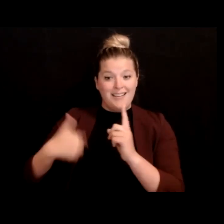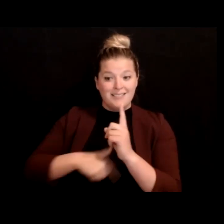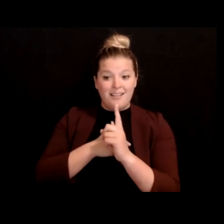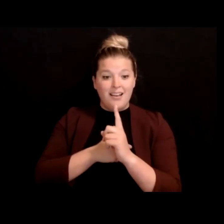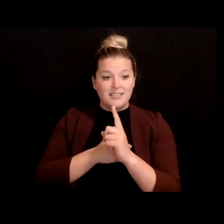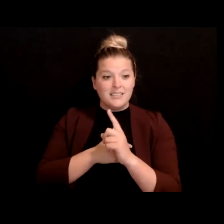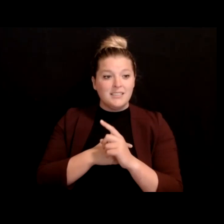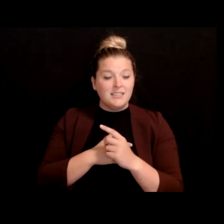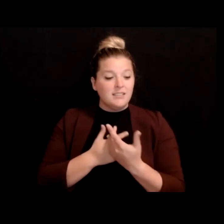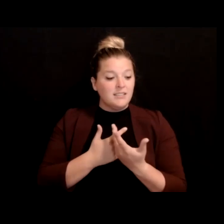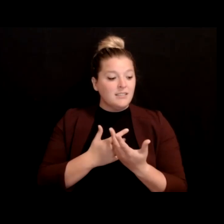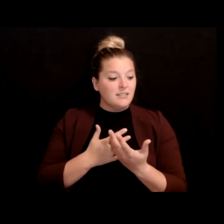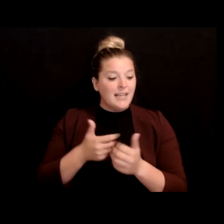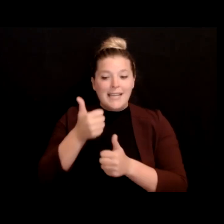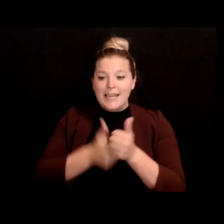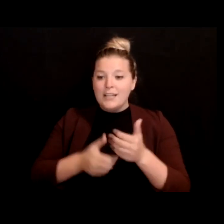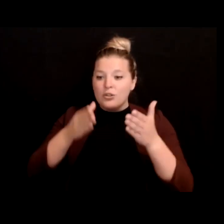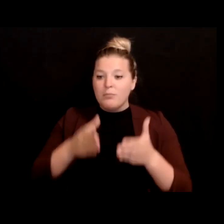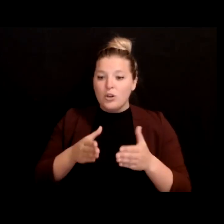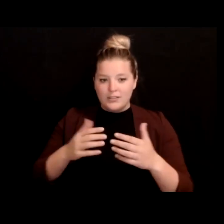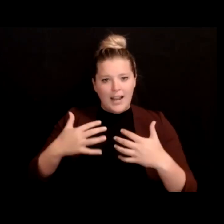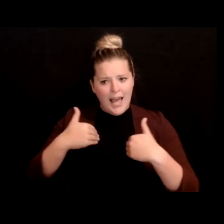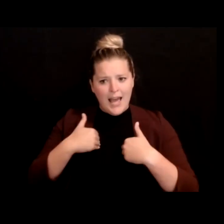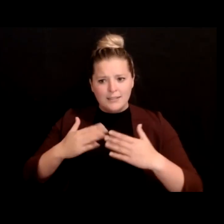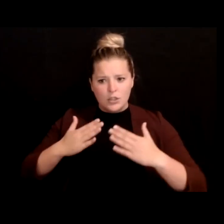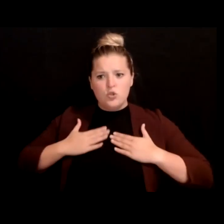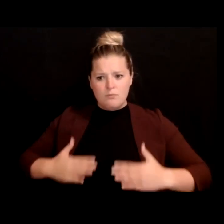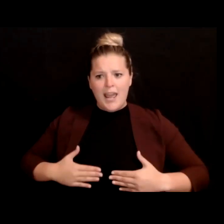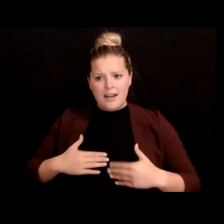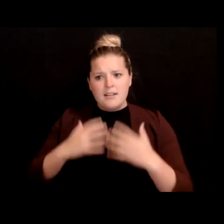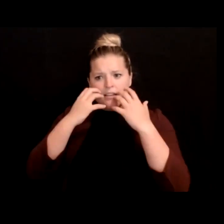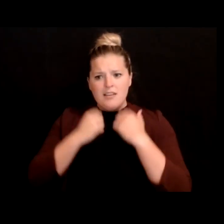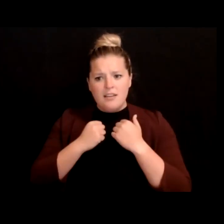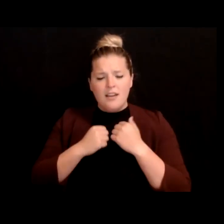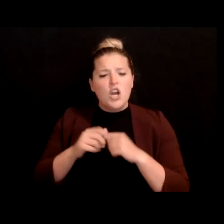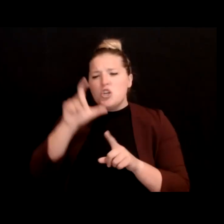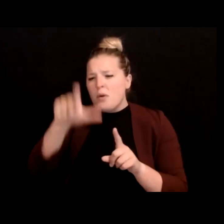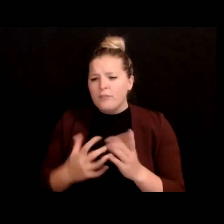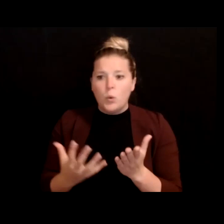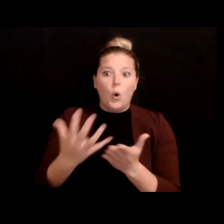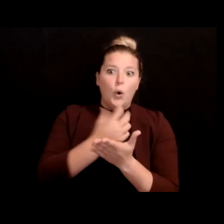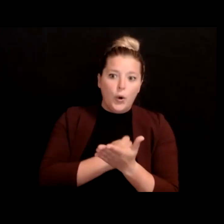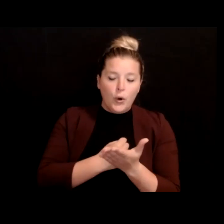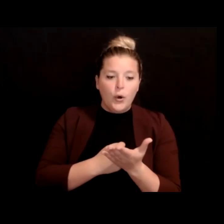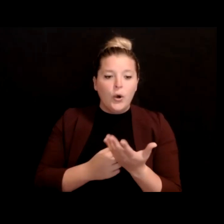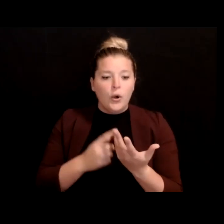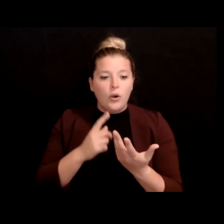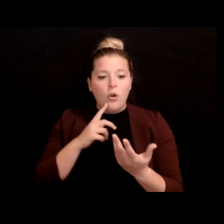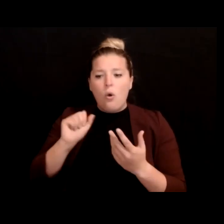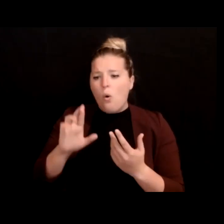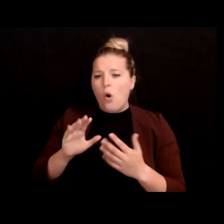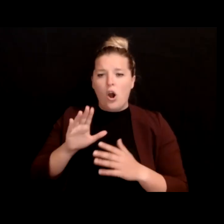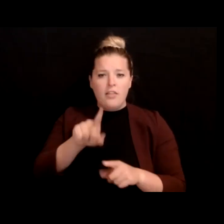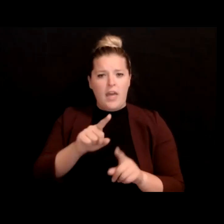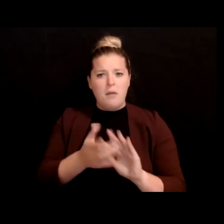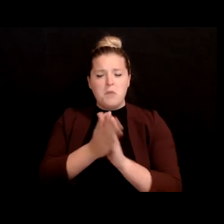whose humanity is conditional, that there is no person whose humanity must be earned, whose personhood is merely optional or potential,